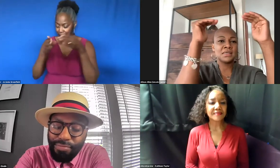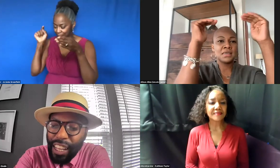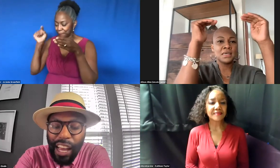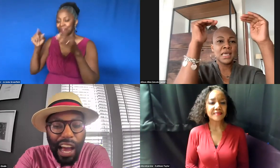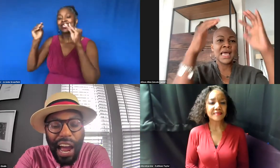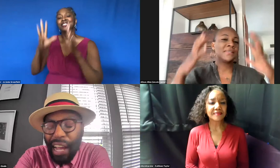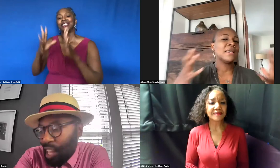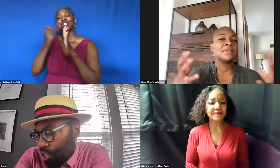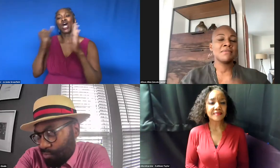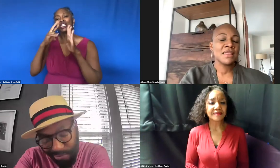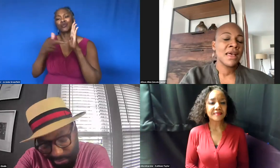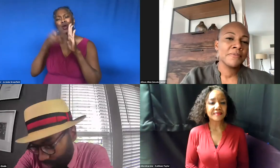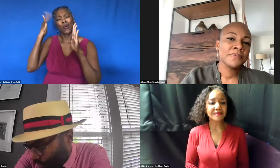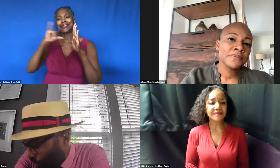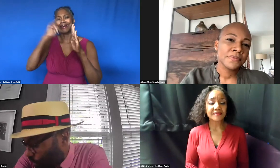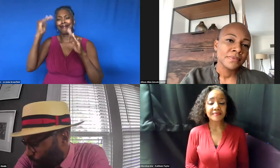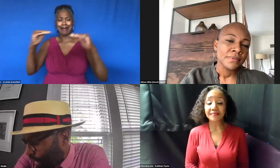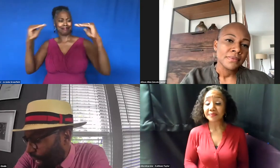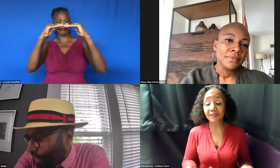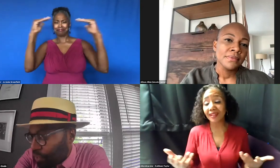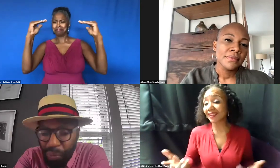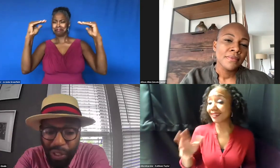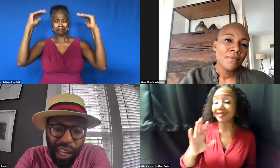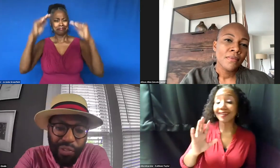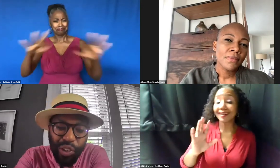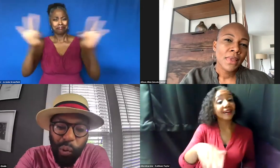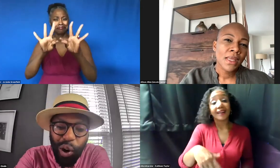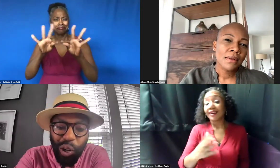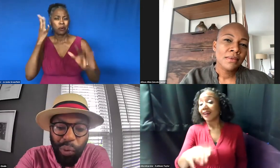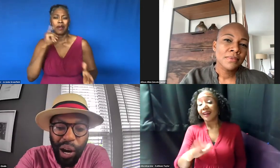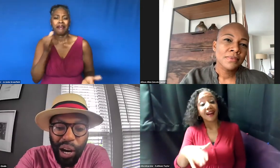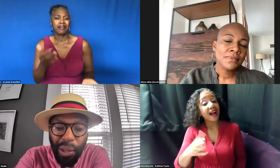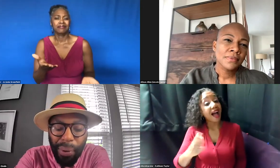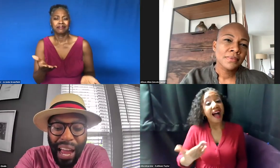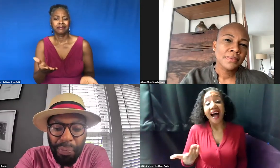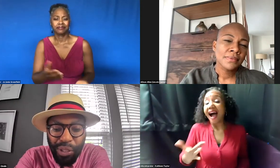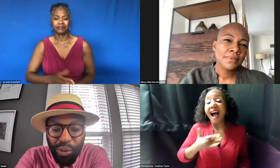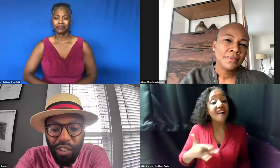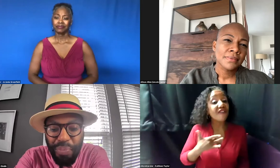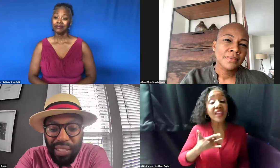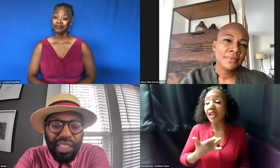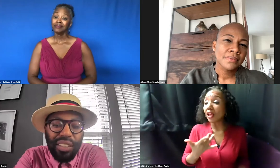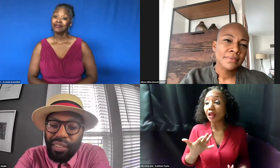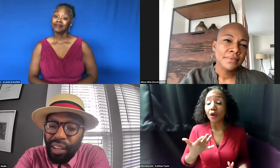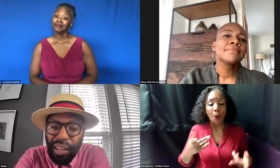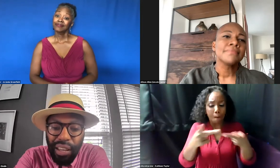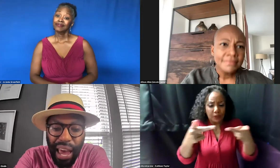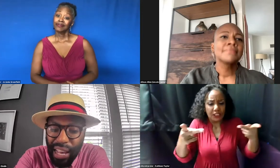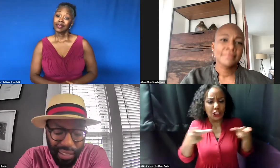prominent? I think something like that. You know, man, I think we just live in a world where the blind pursuit of